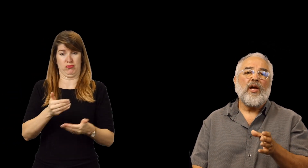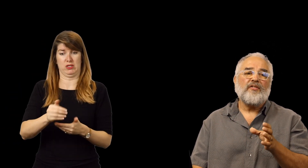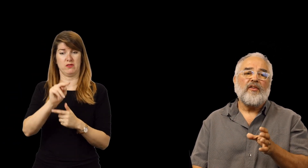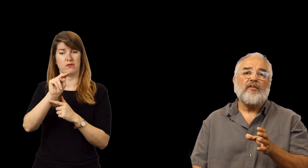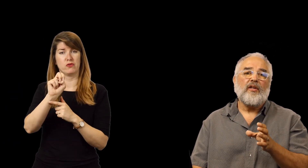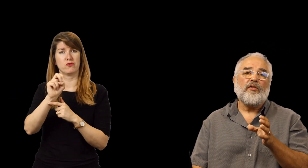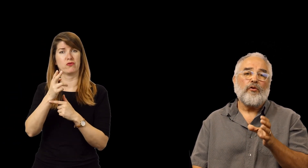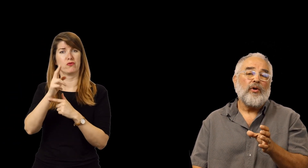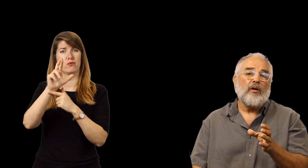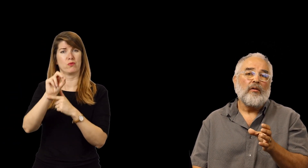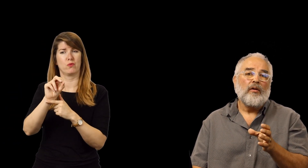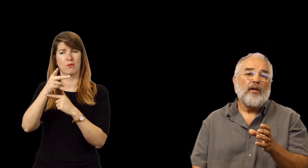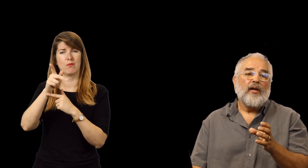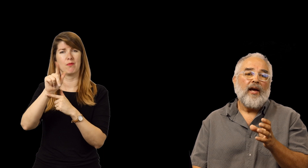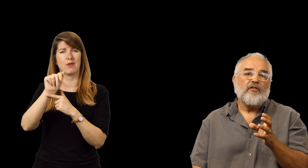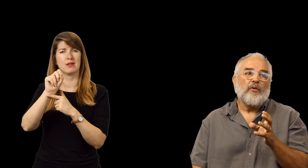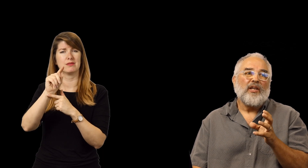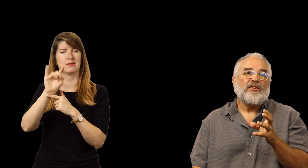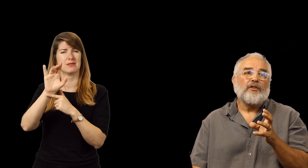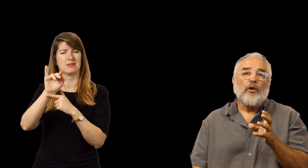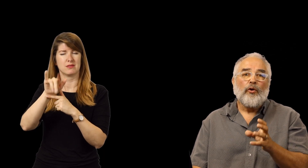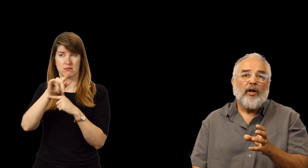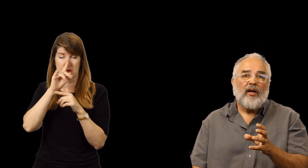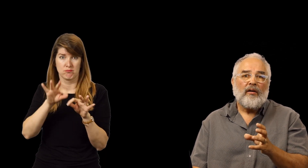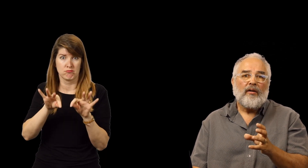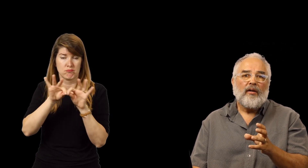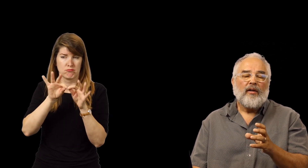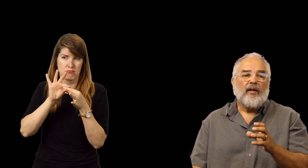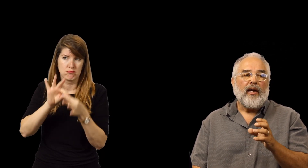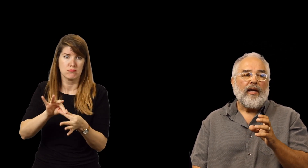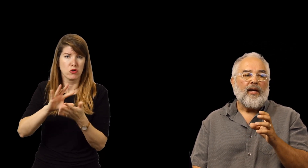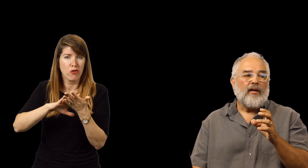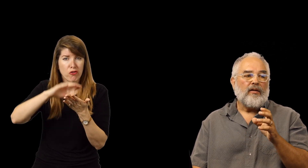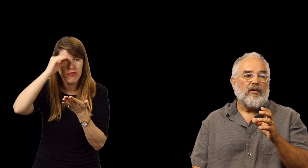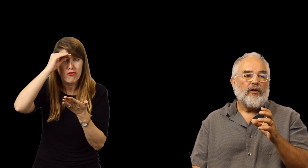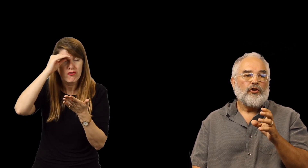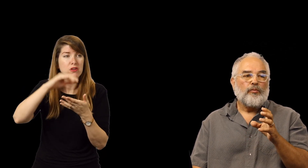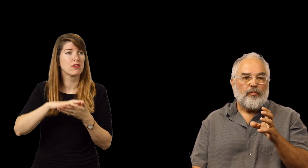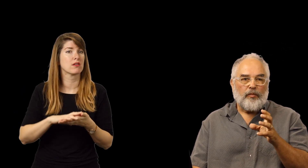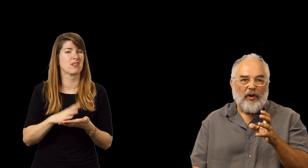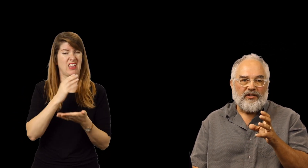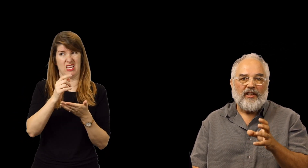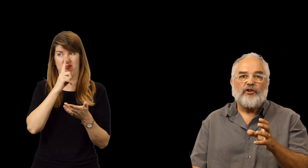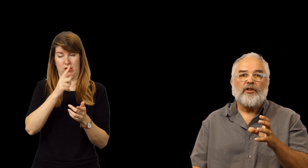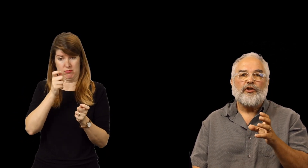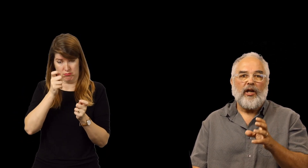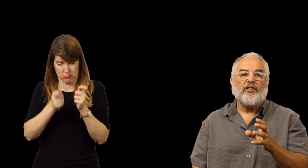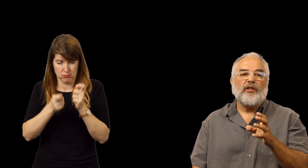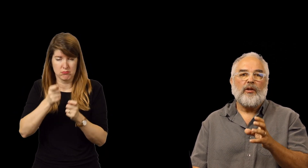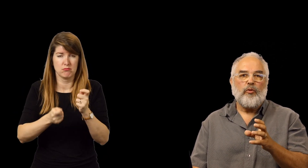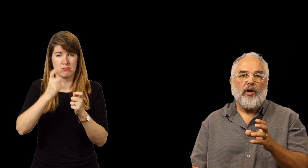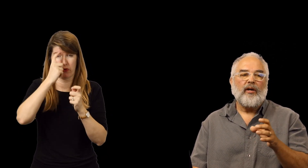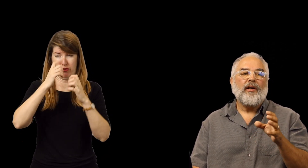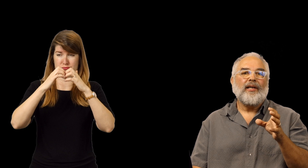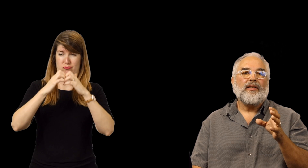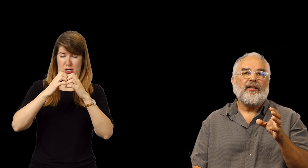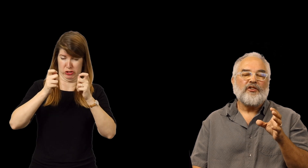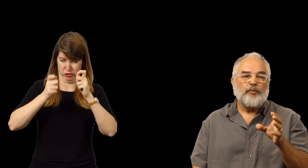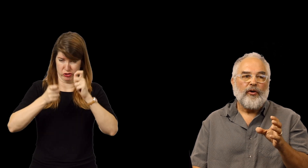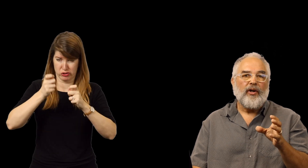of neuroplasticity is critical as it relates to learning and essentially changing the